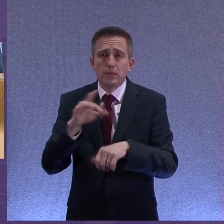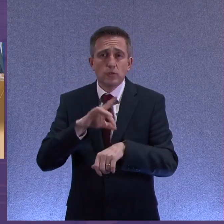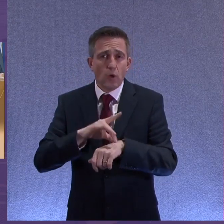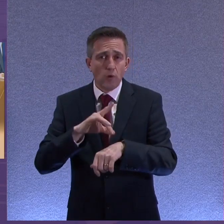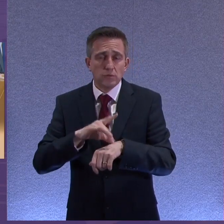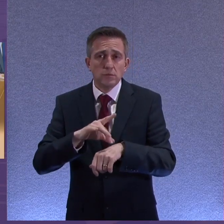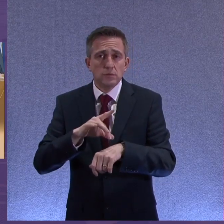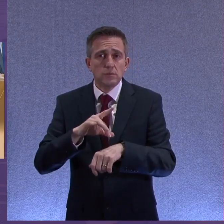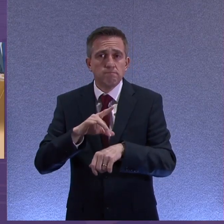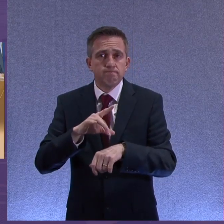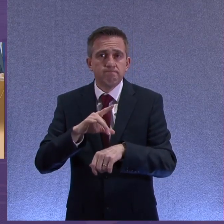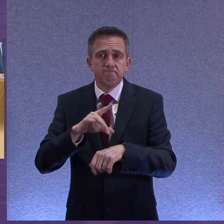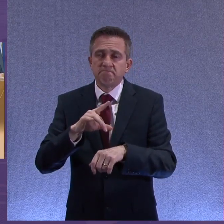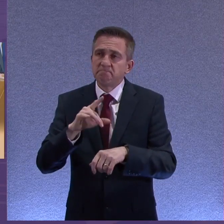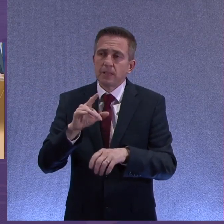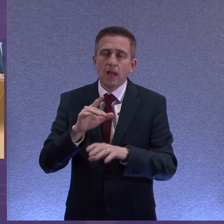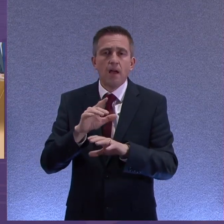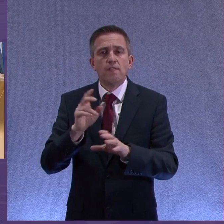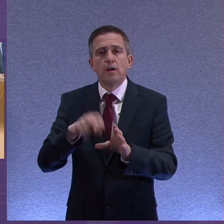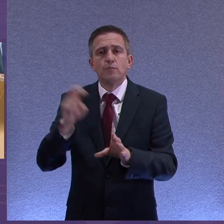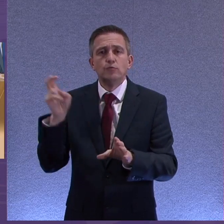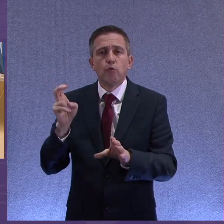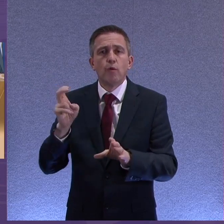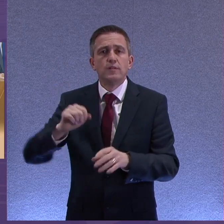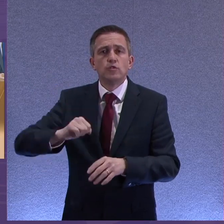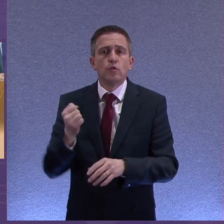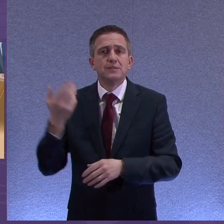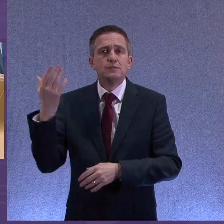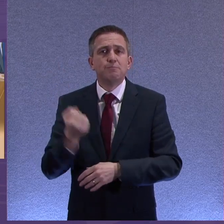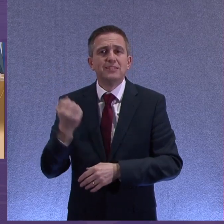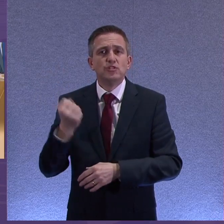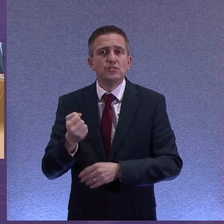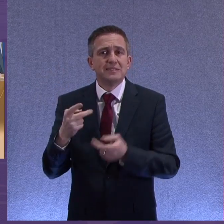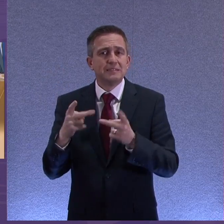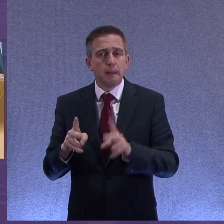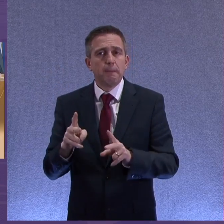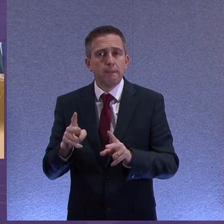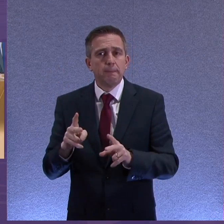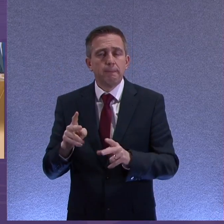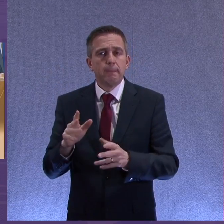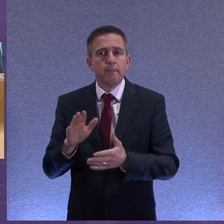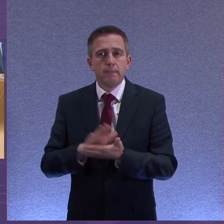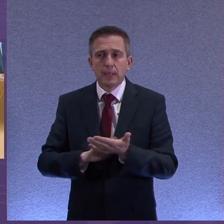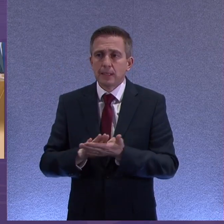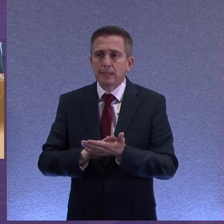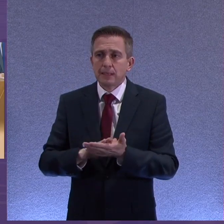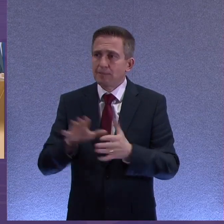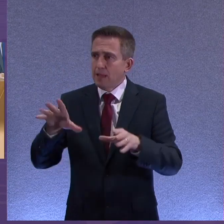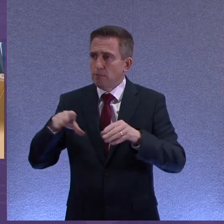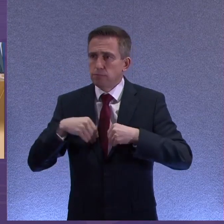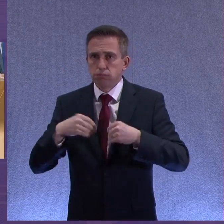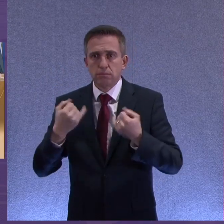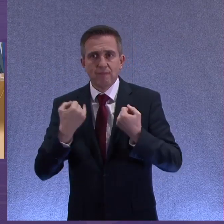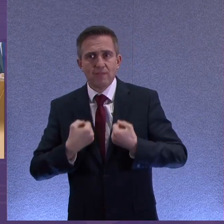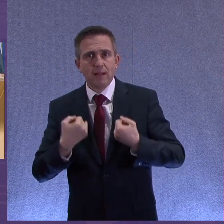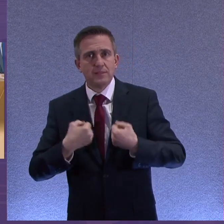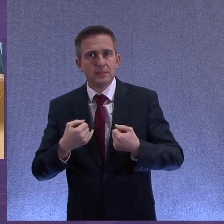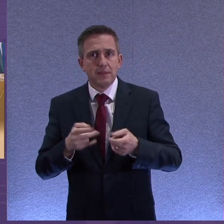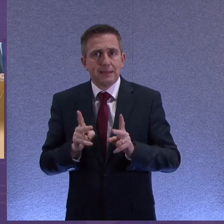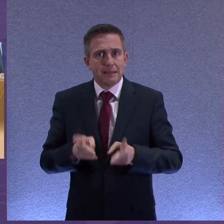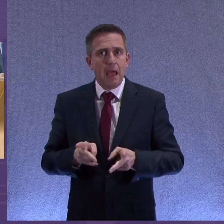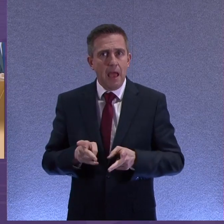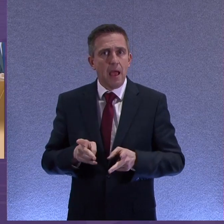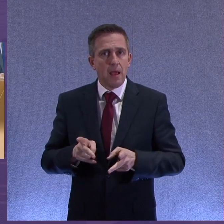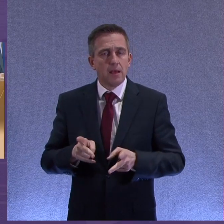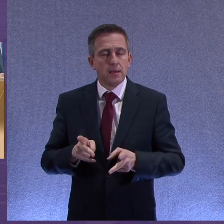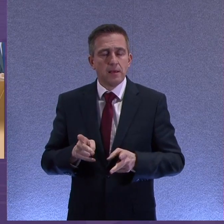have opted out of the Scottish Public Pensions Agency scheme, meaning that if they were sadly to contract the virus and to die of it, they currently, as it